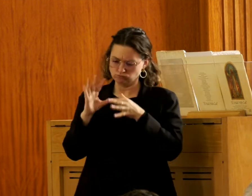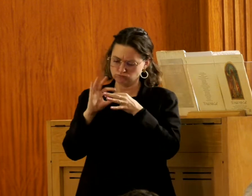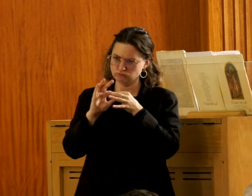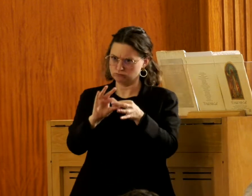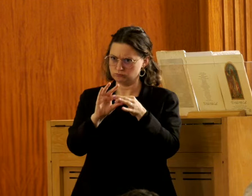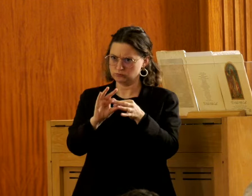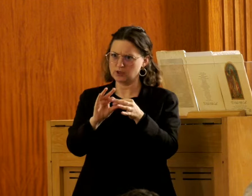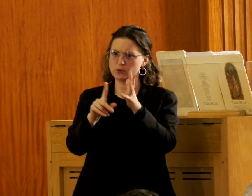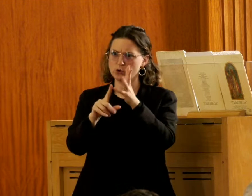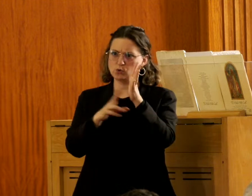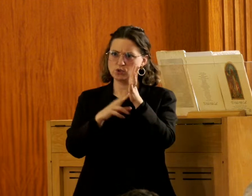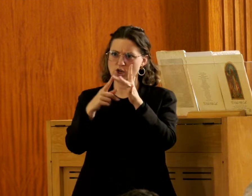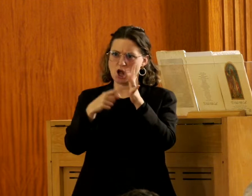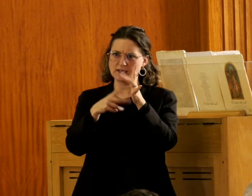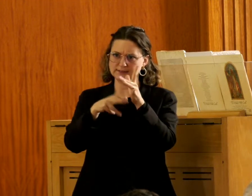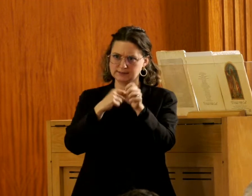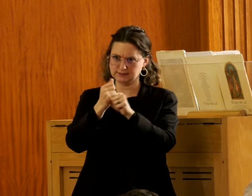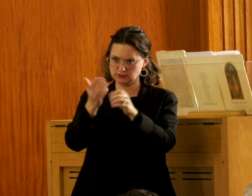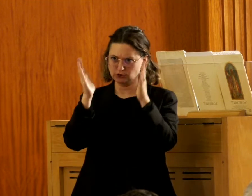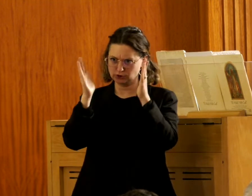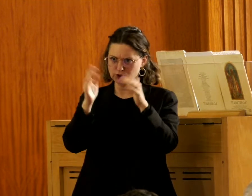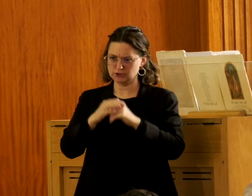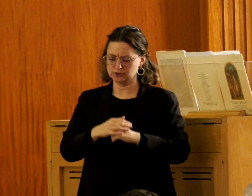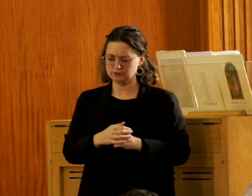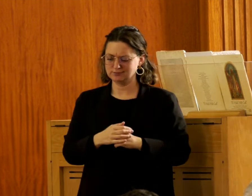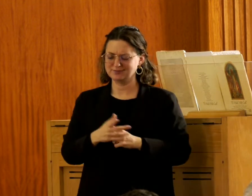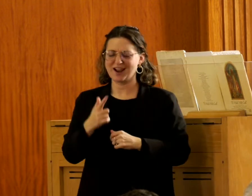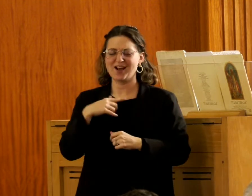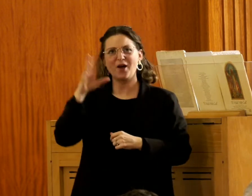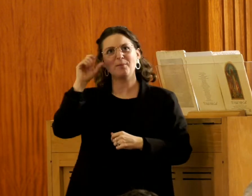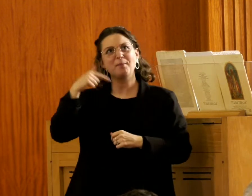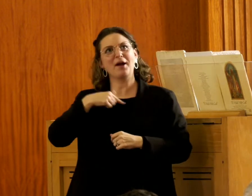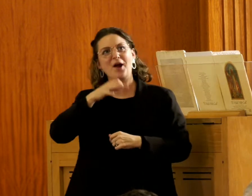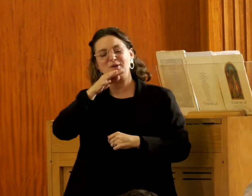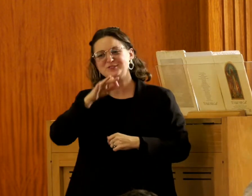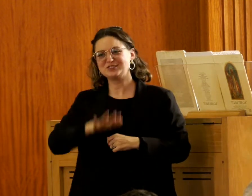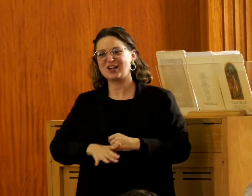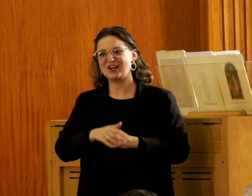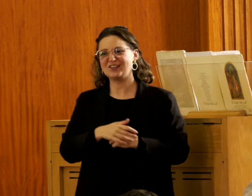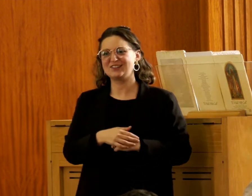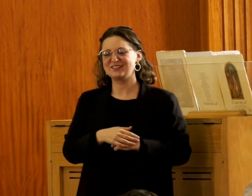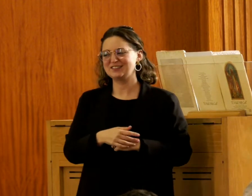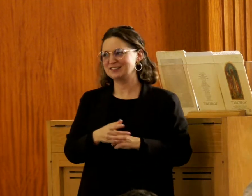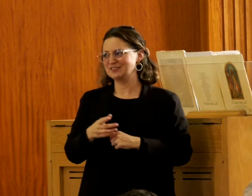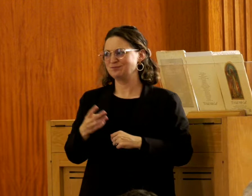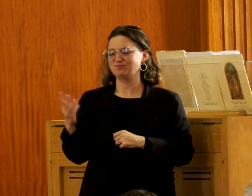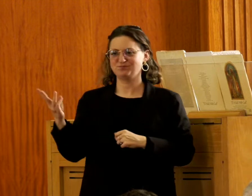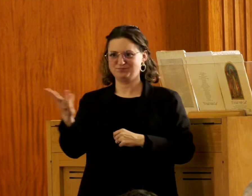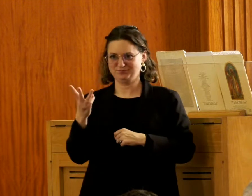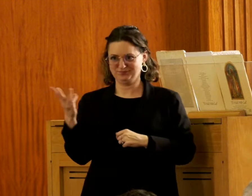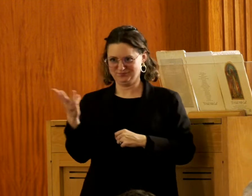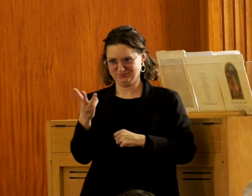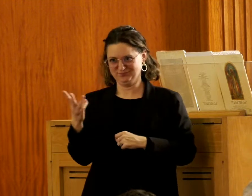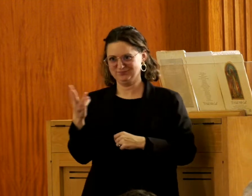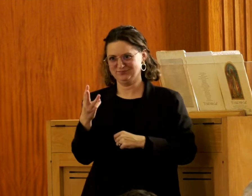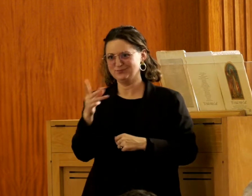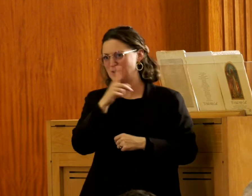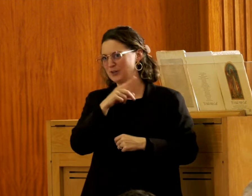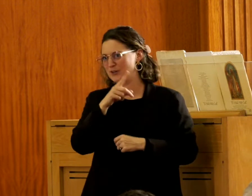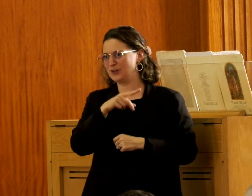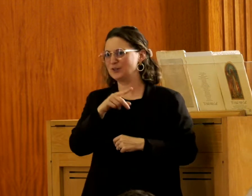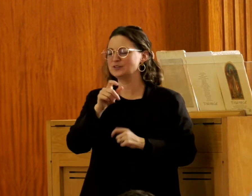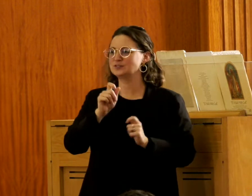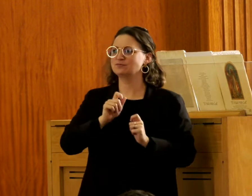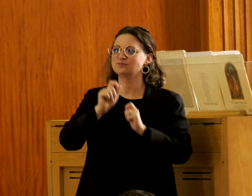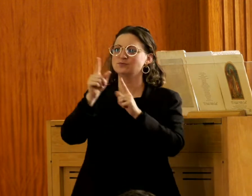Church. I can remember as a child, she and Elaine and Francie all went to